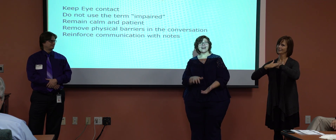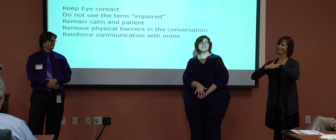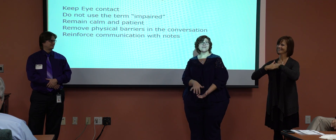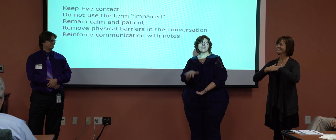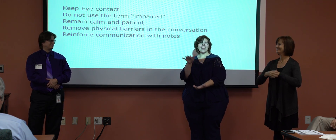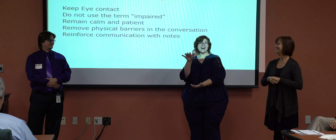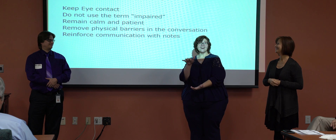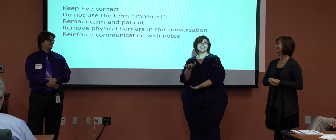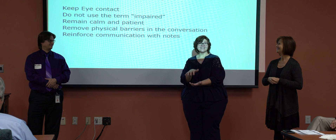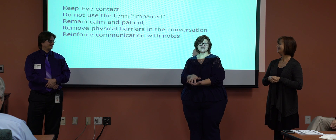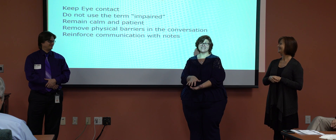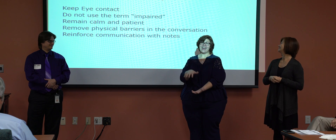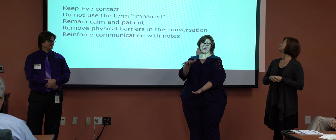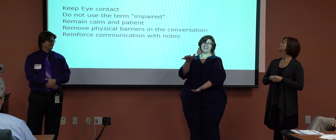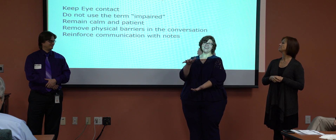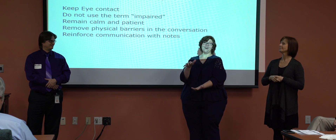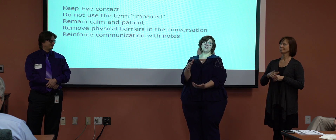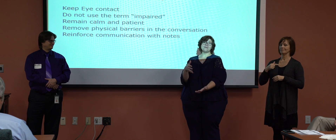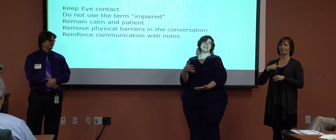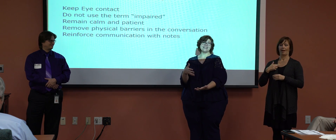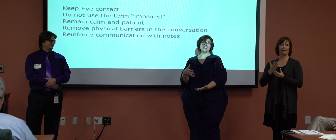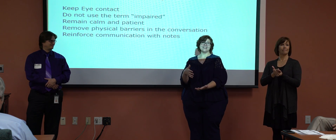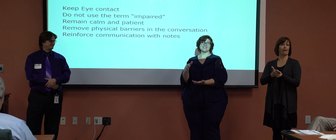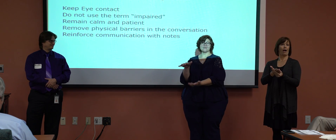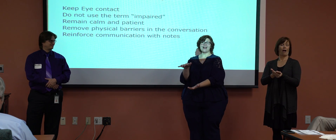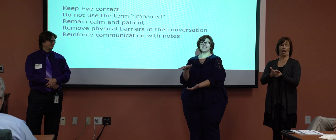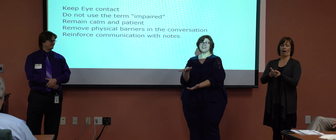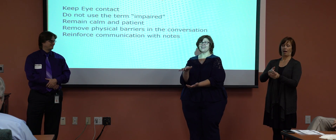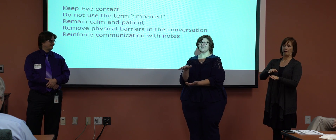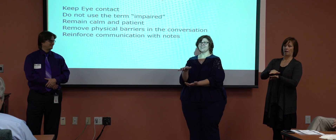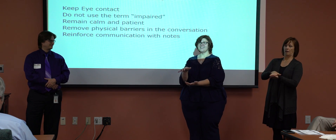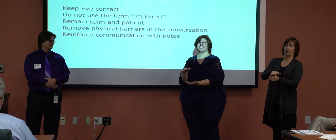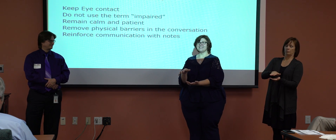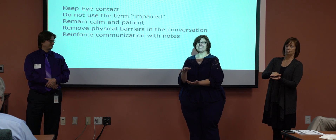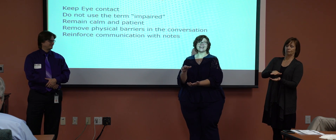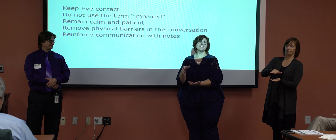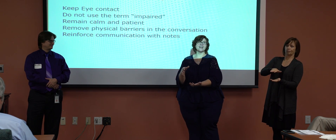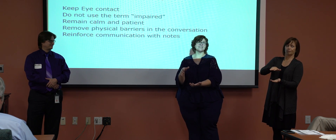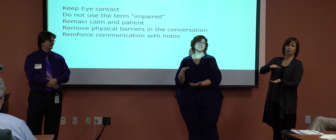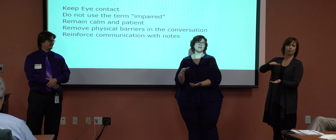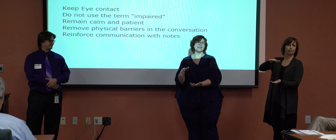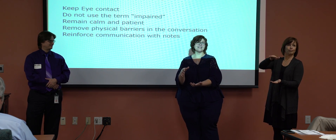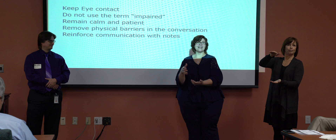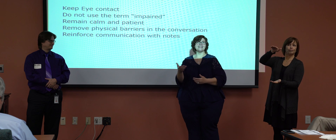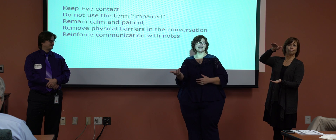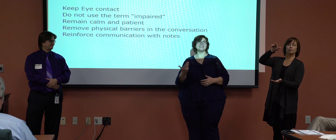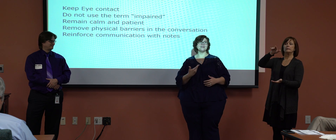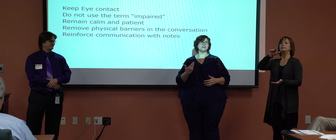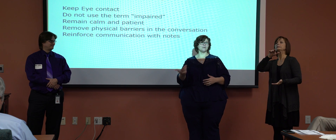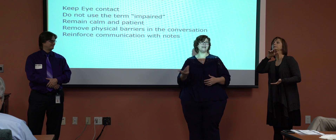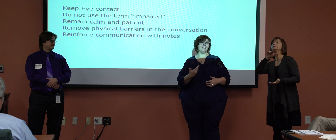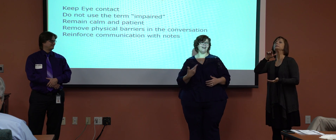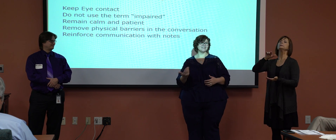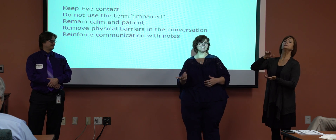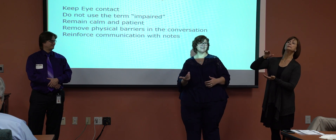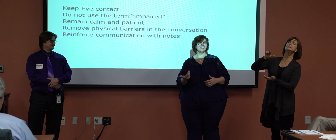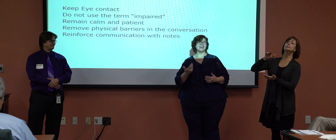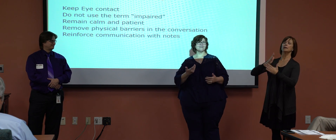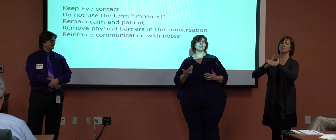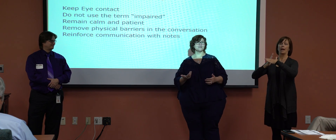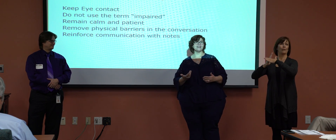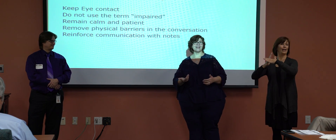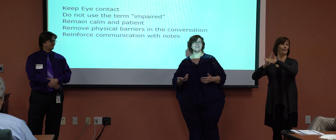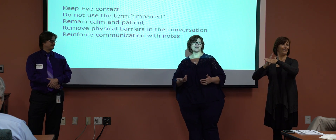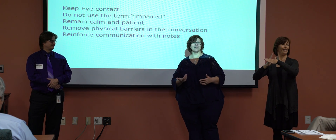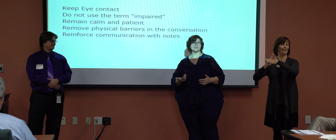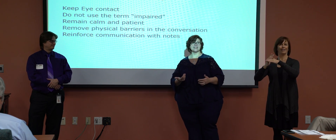Because if I have a file stacked on my desk right there, that's very distracting, and that's in between us